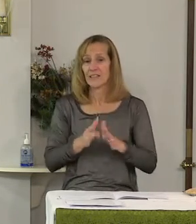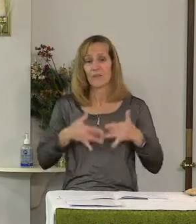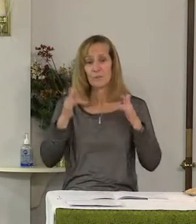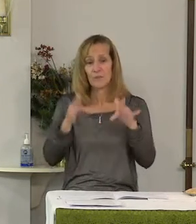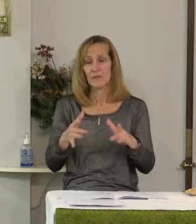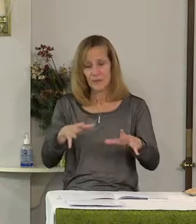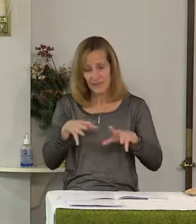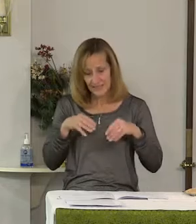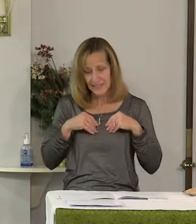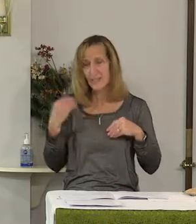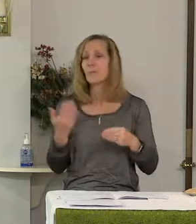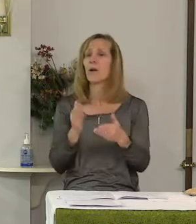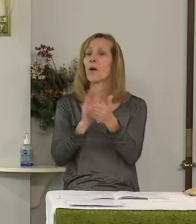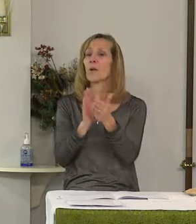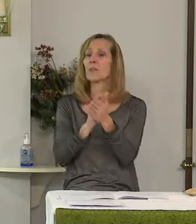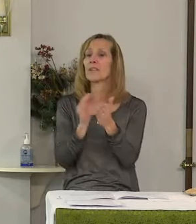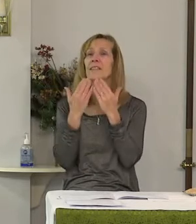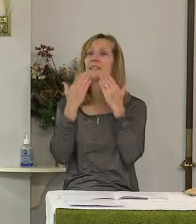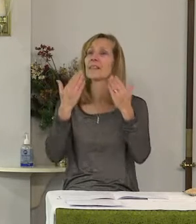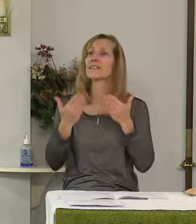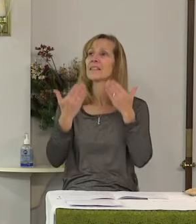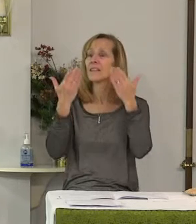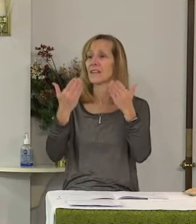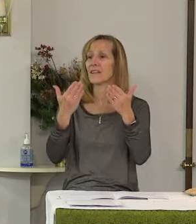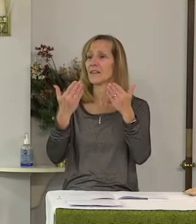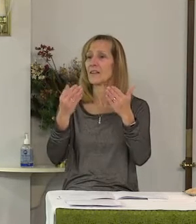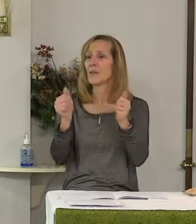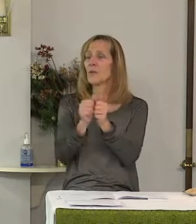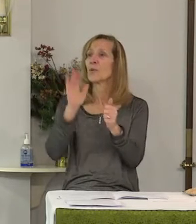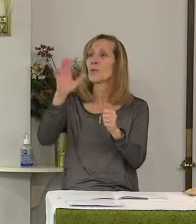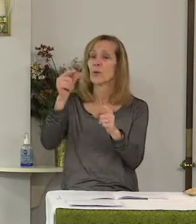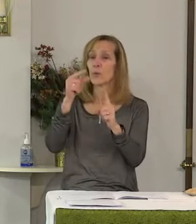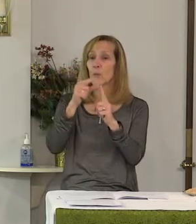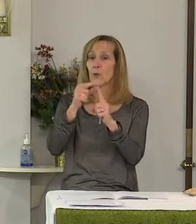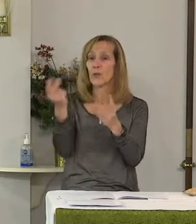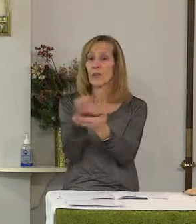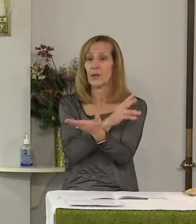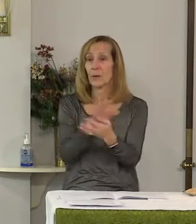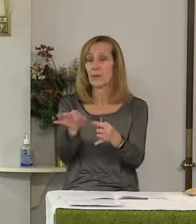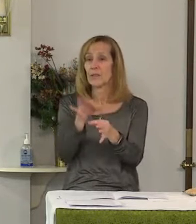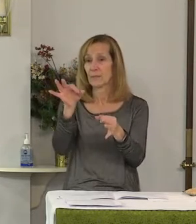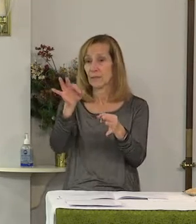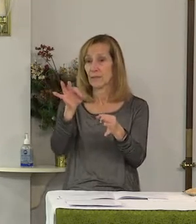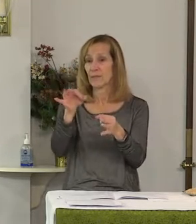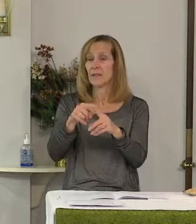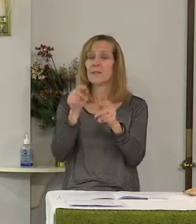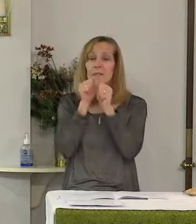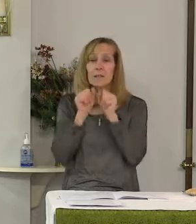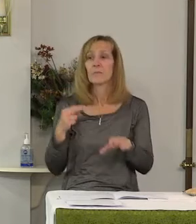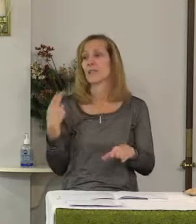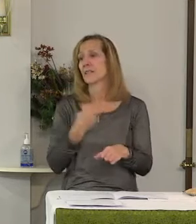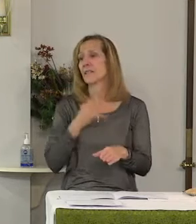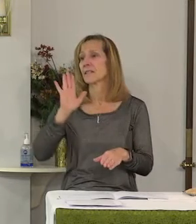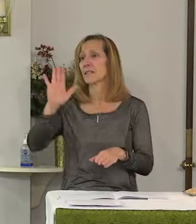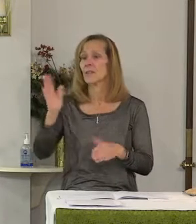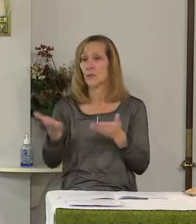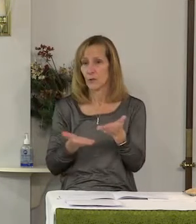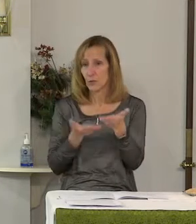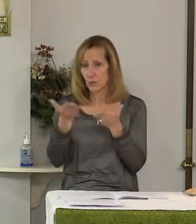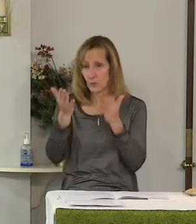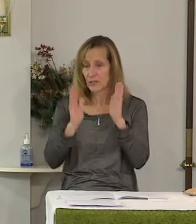mercifully to accept our praise and thanksgiving, and with your word and Holy Spirit to bless us, your